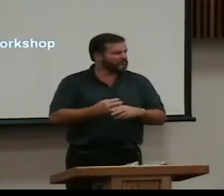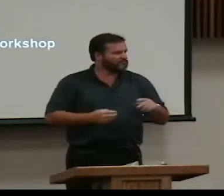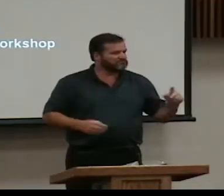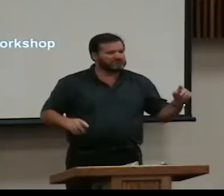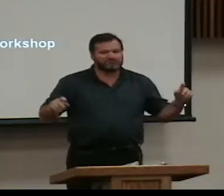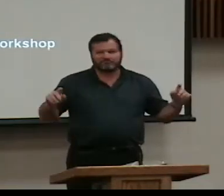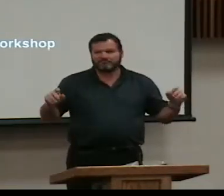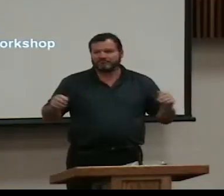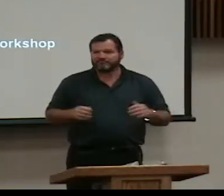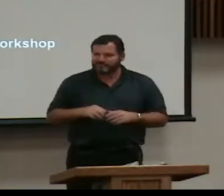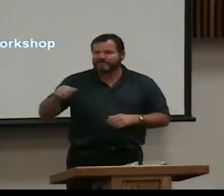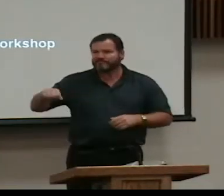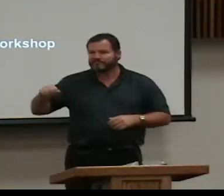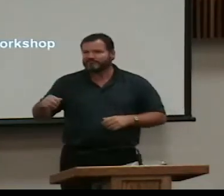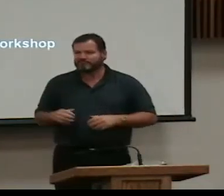world, don't we? Yes.